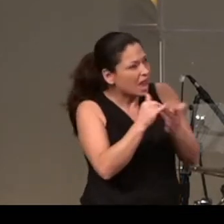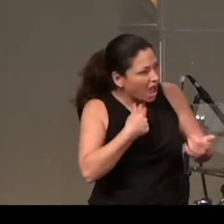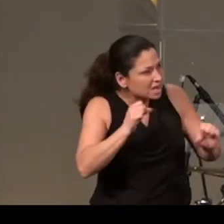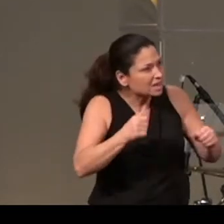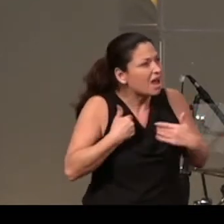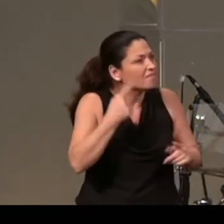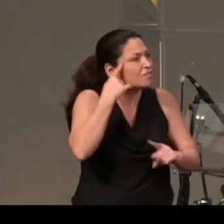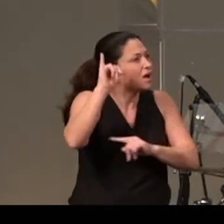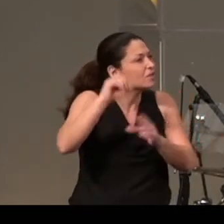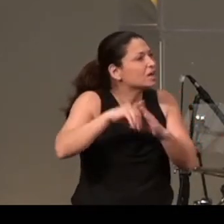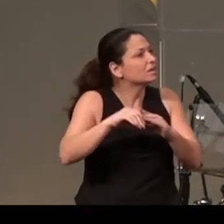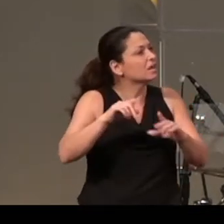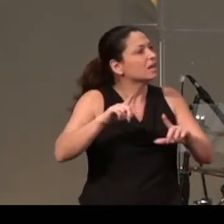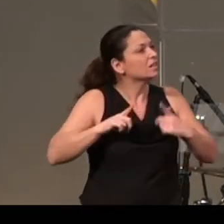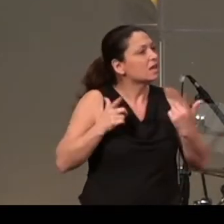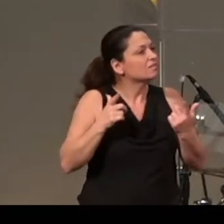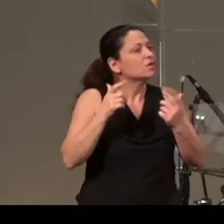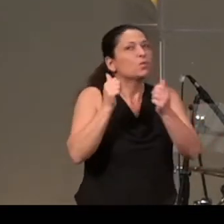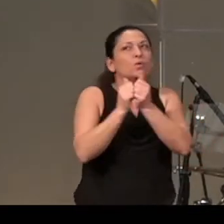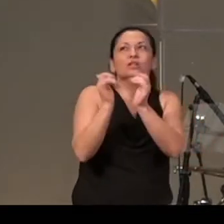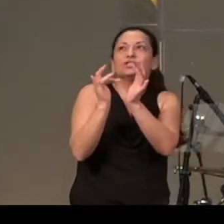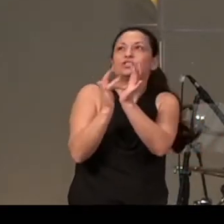in heaven with Jesus rather than hell? Yes. And that all I need to do